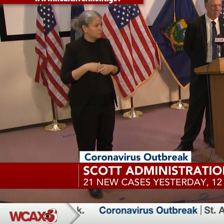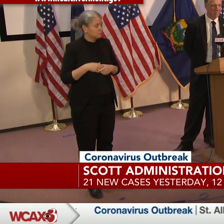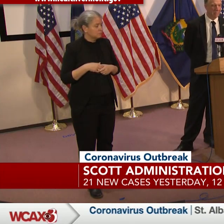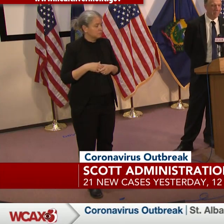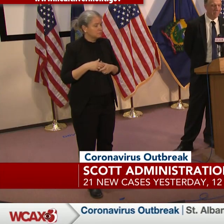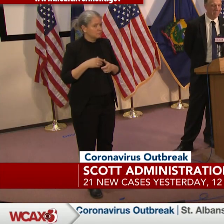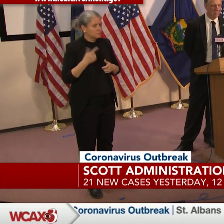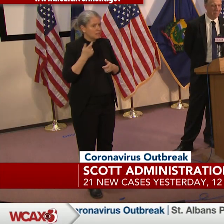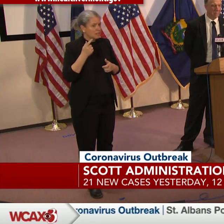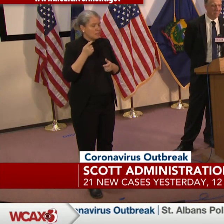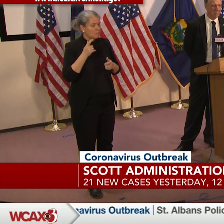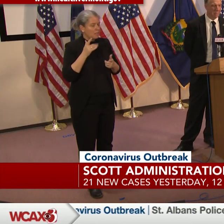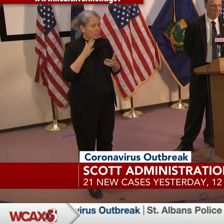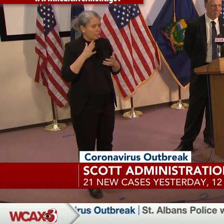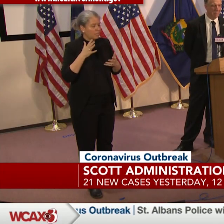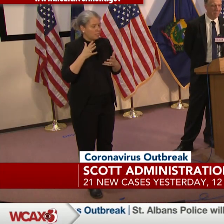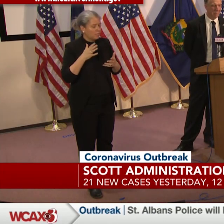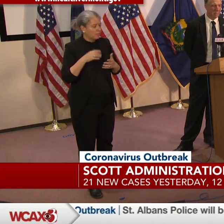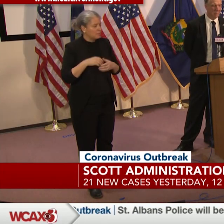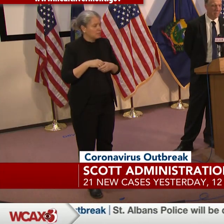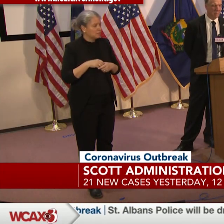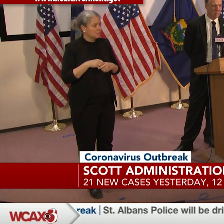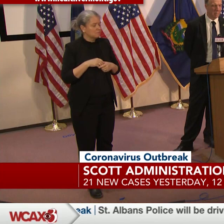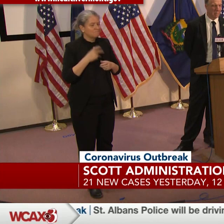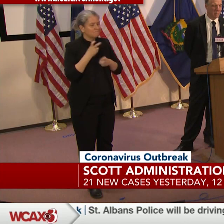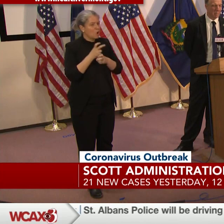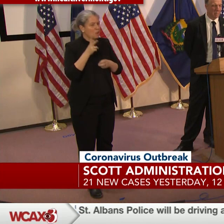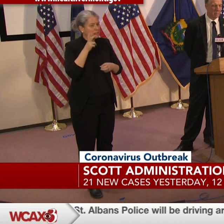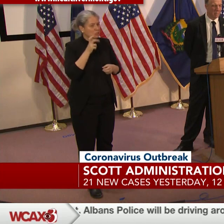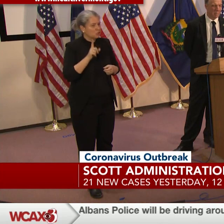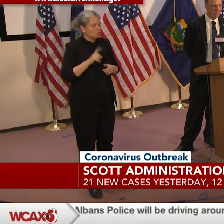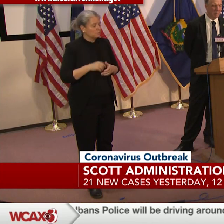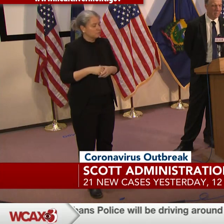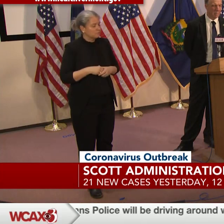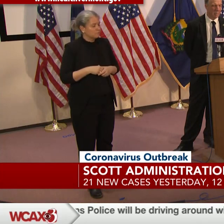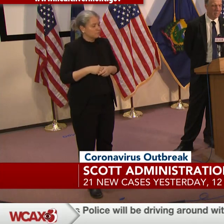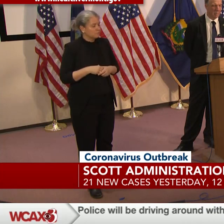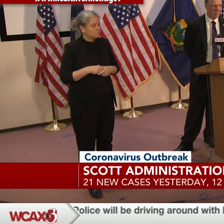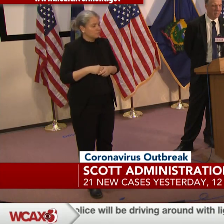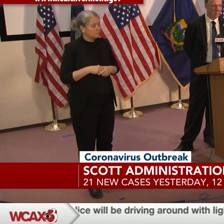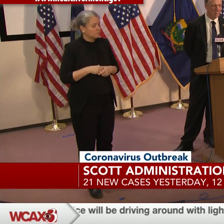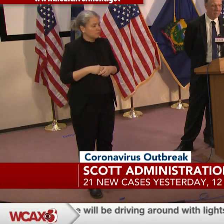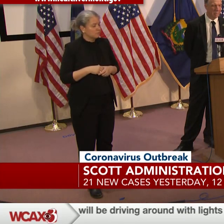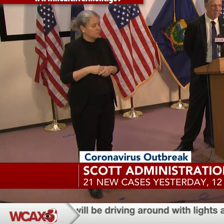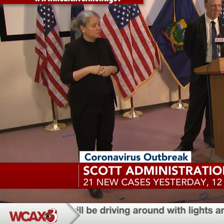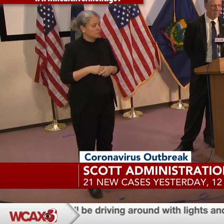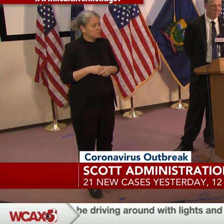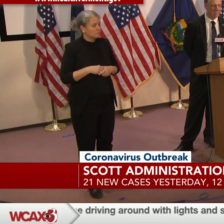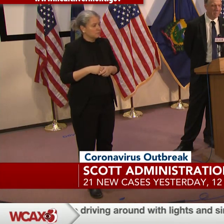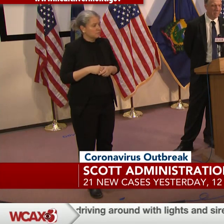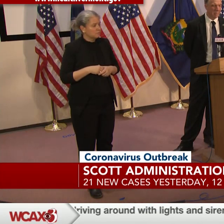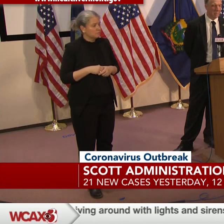Any employees who are either suspended or on administrative leave taken up in press?